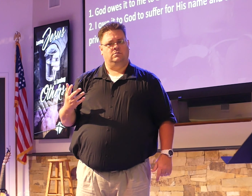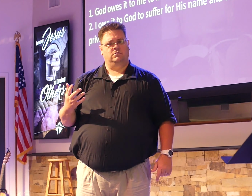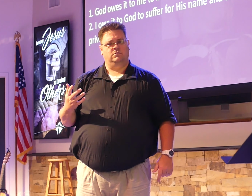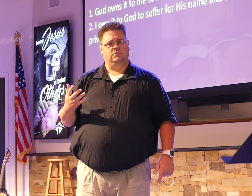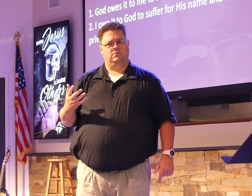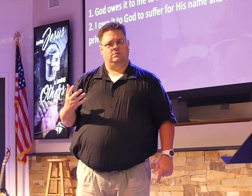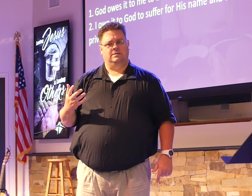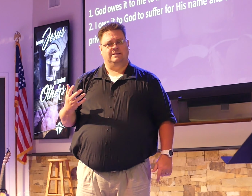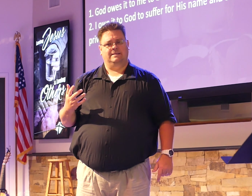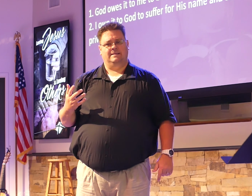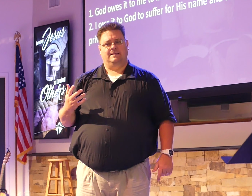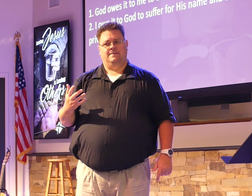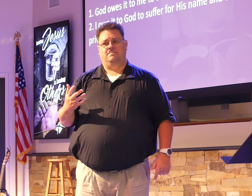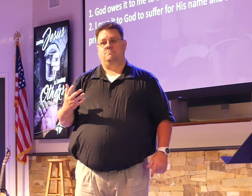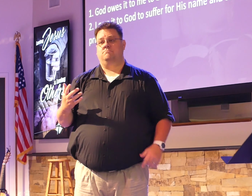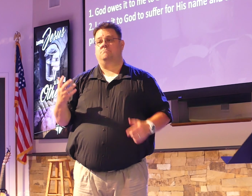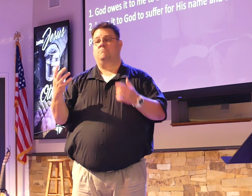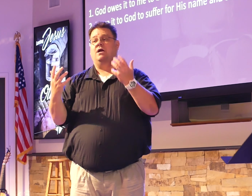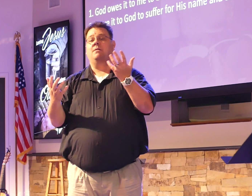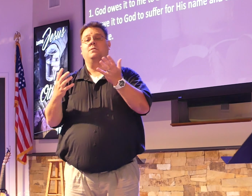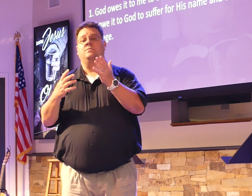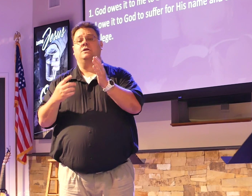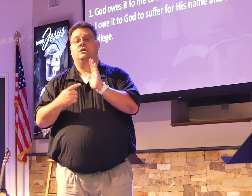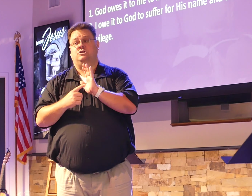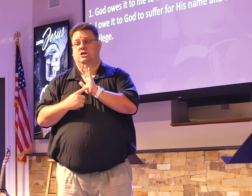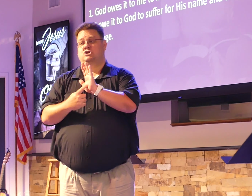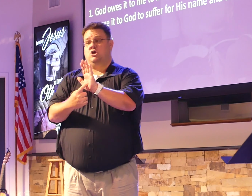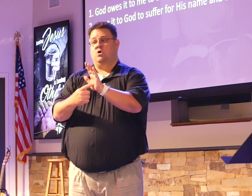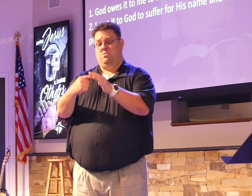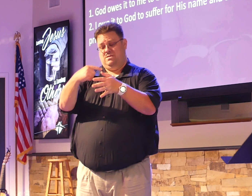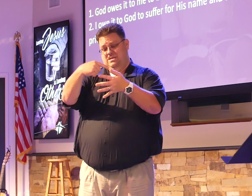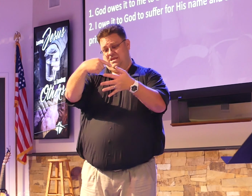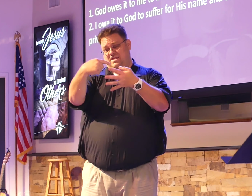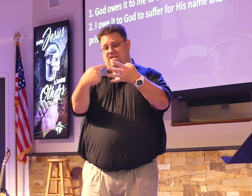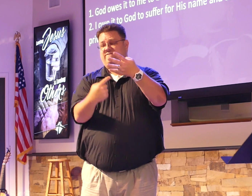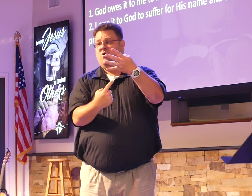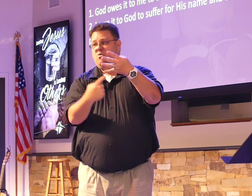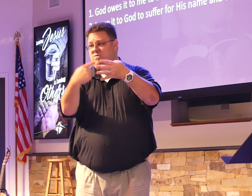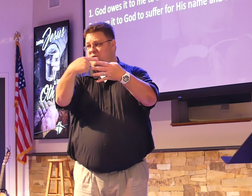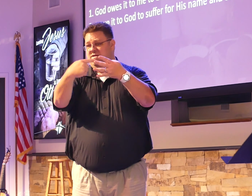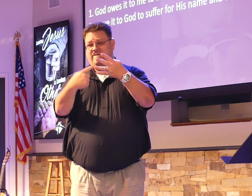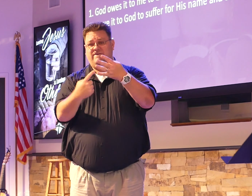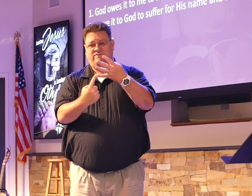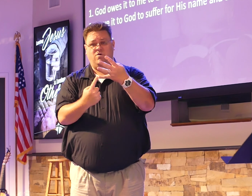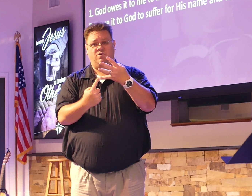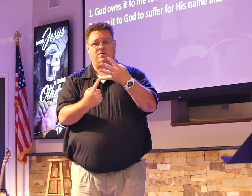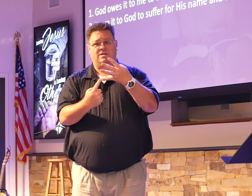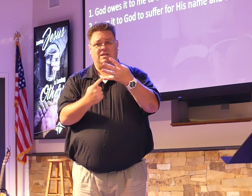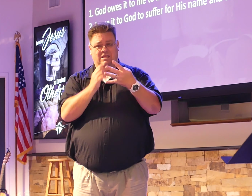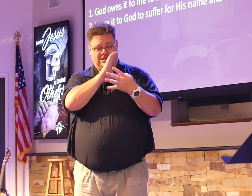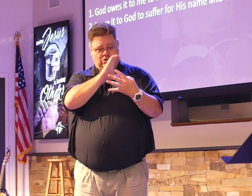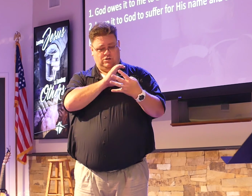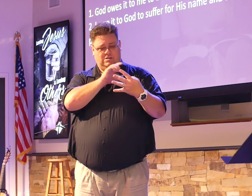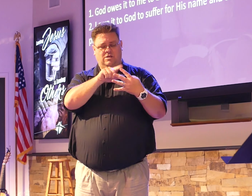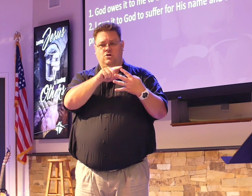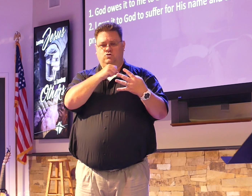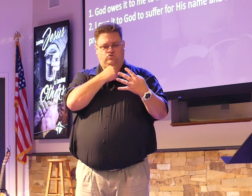Probably because they exhibited these four marks to some degree, as we talked about today. They had a solid belief system. They